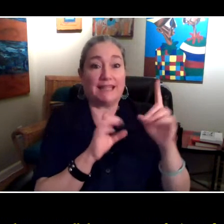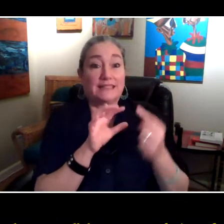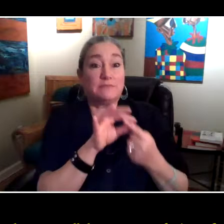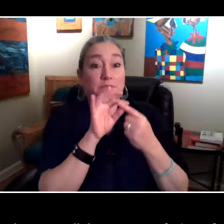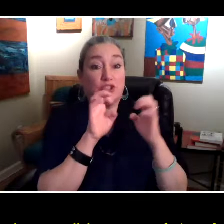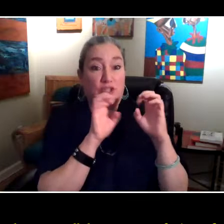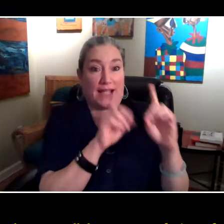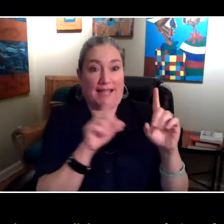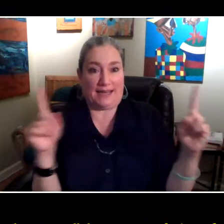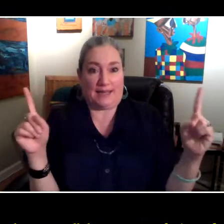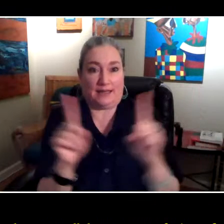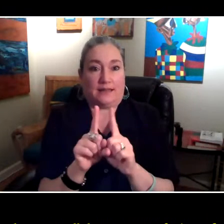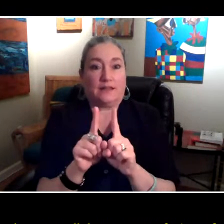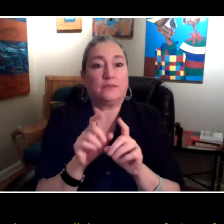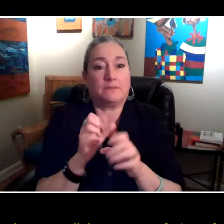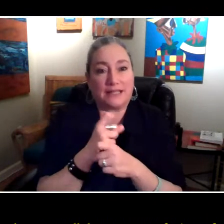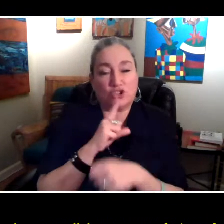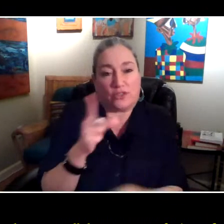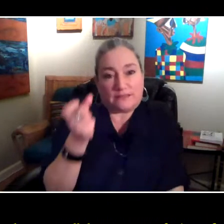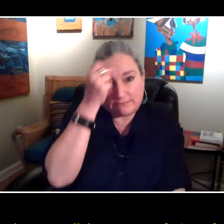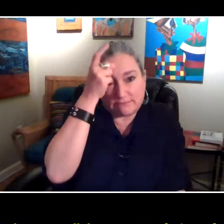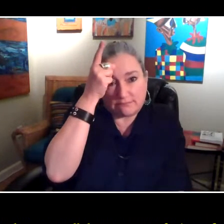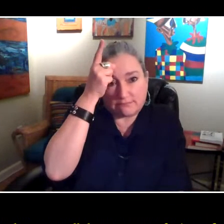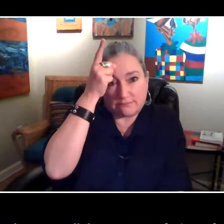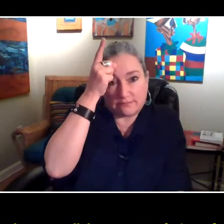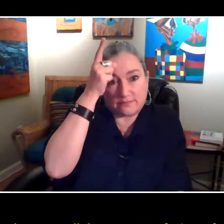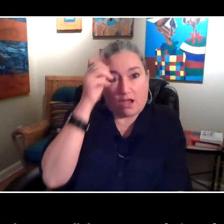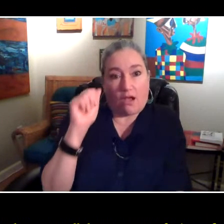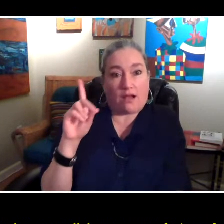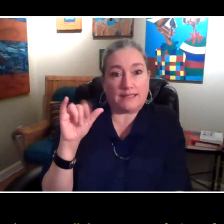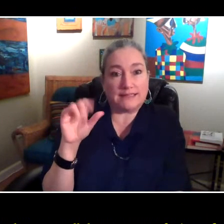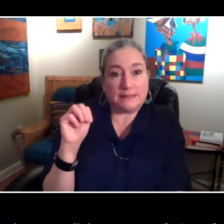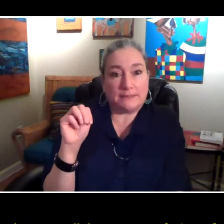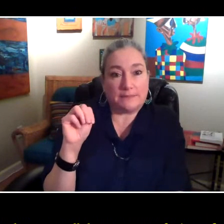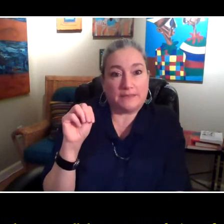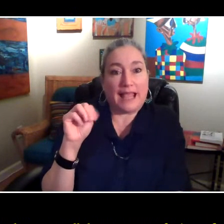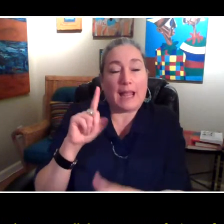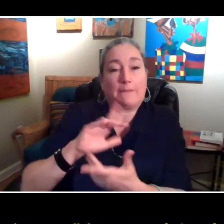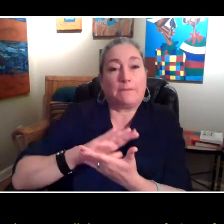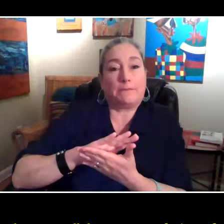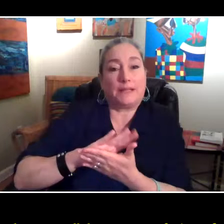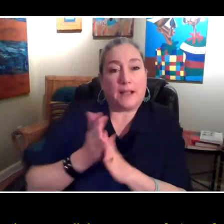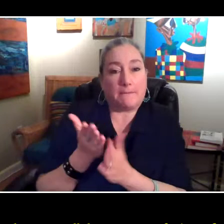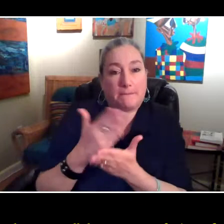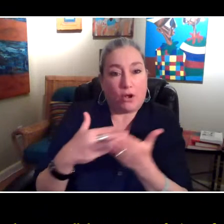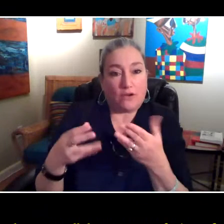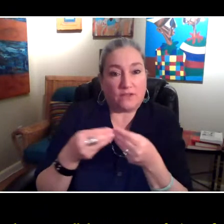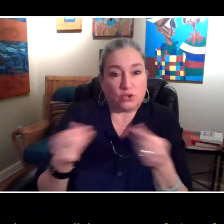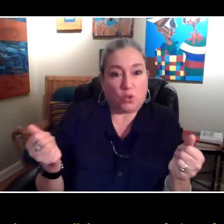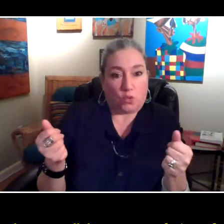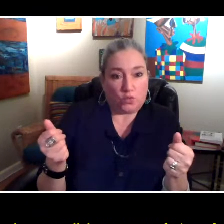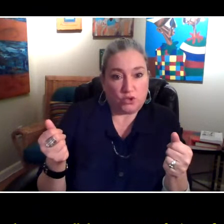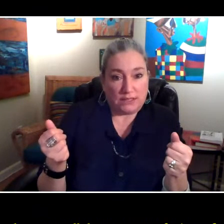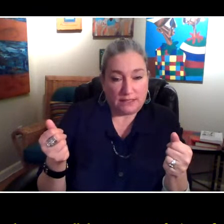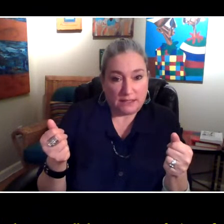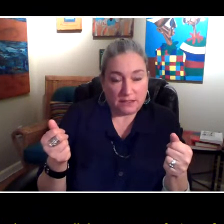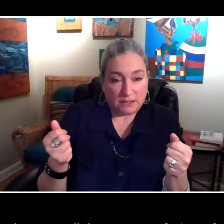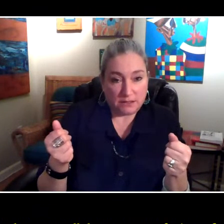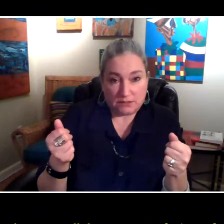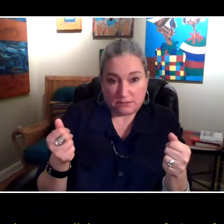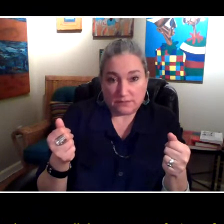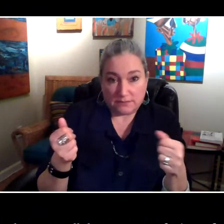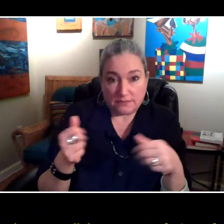include them in this, in addition to California Department of Education and Special Ed, to make sure they all